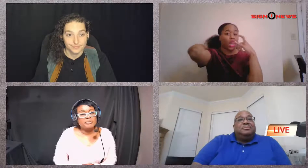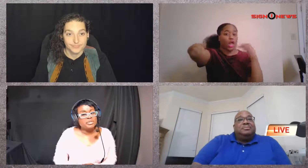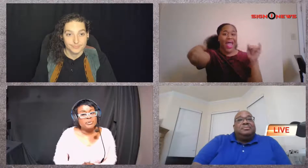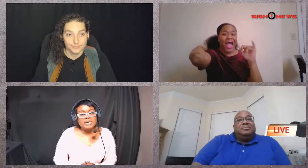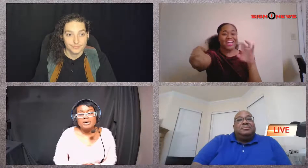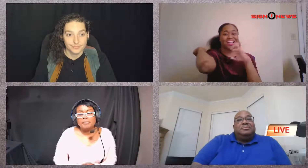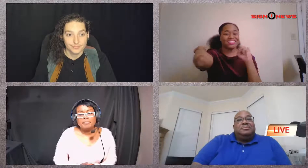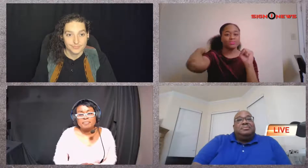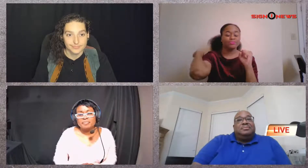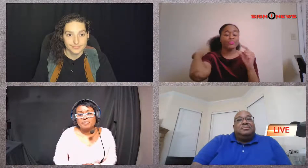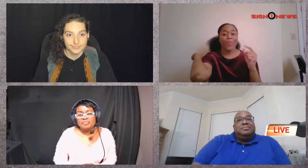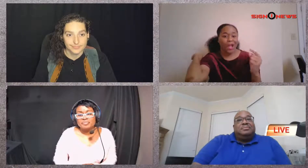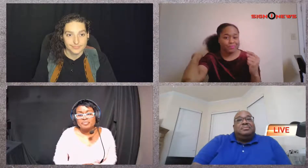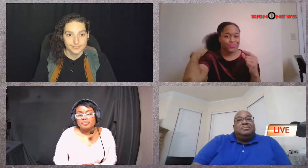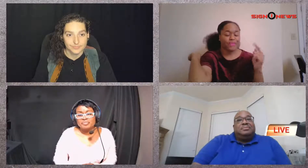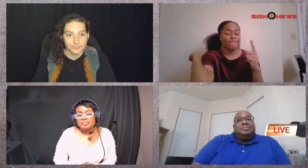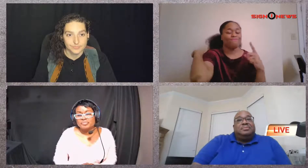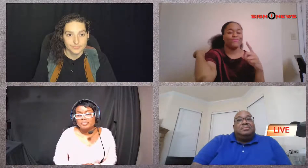When I was growing up,